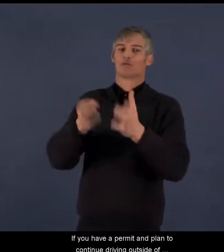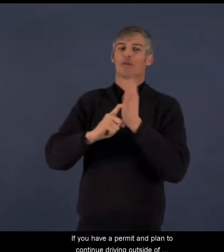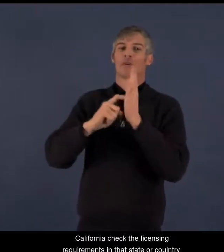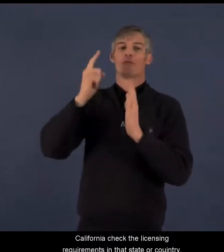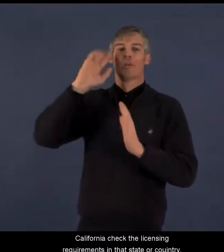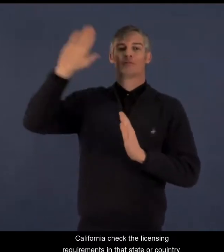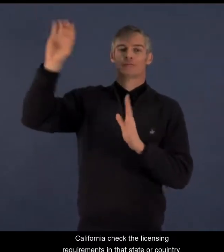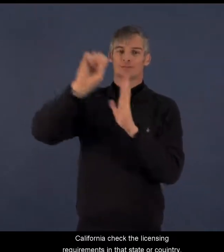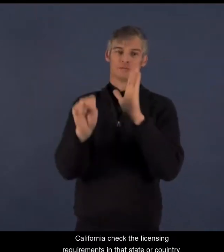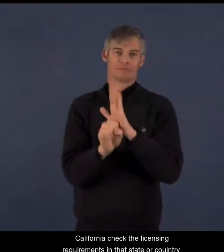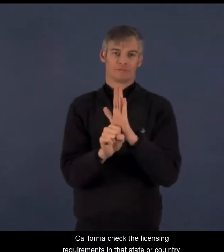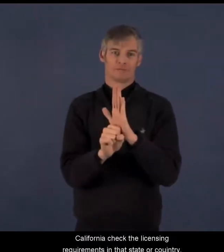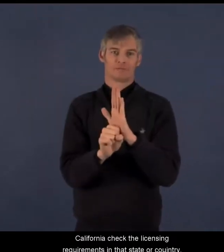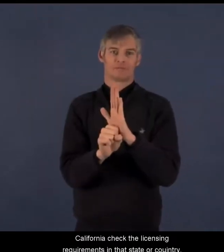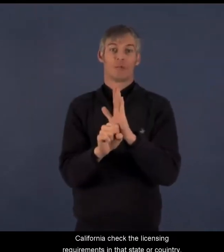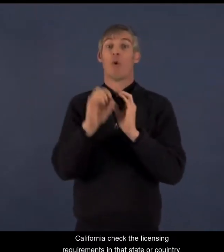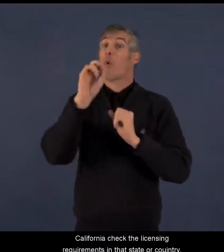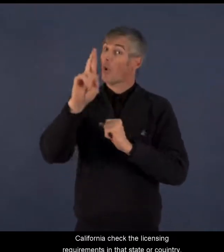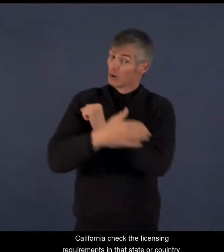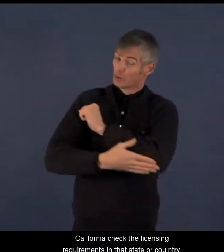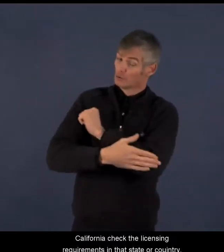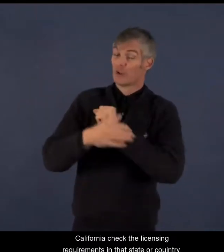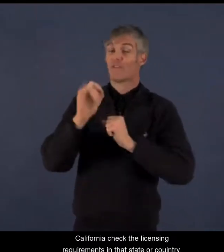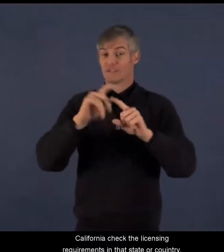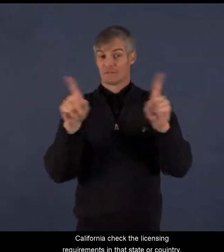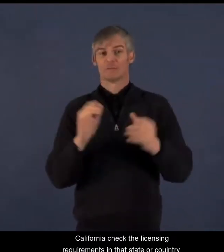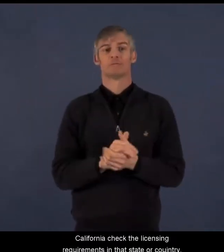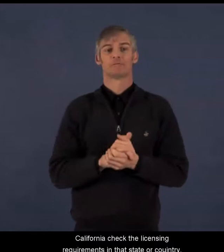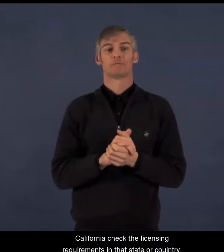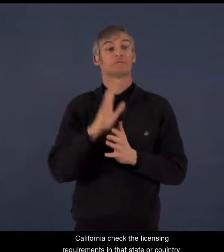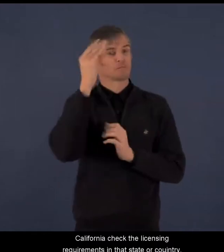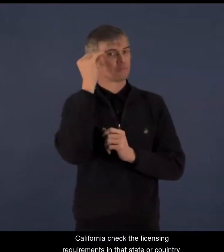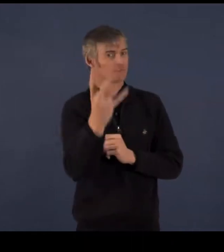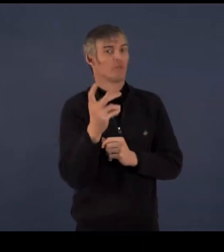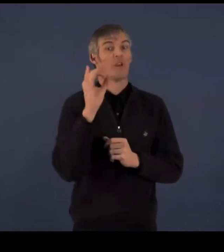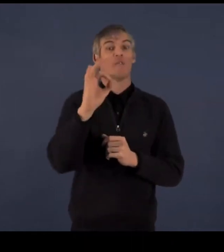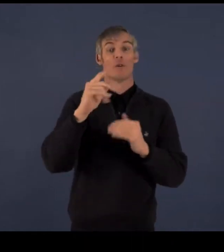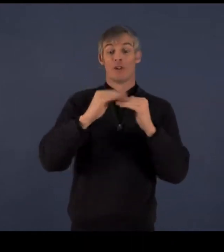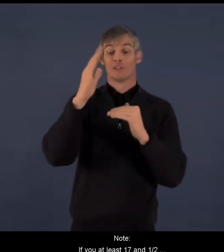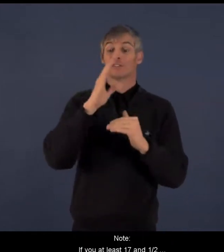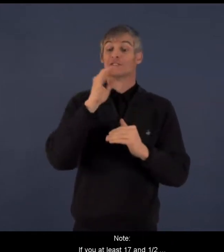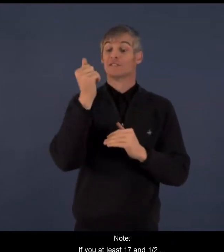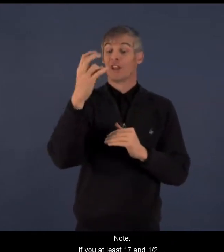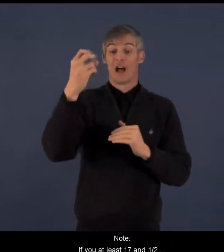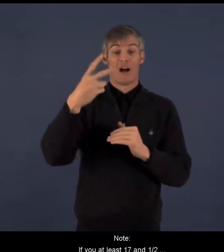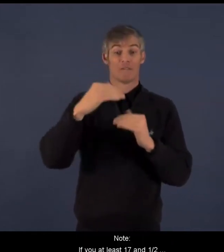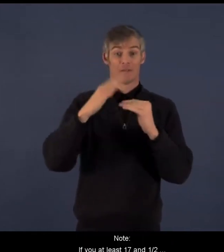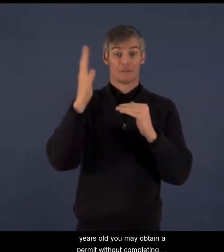of California, check the licensing requirements in that state or country. Note: if you're at least 17.5